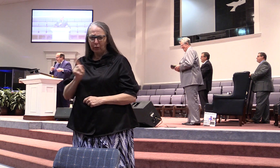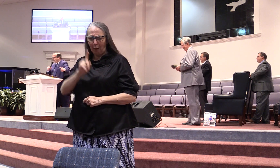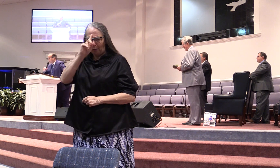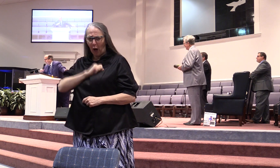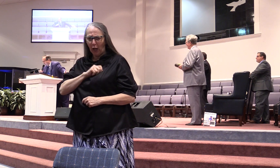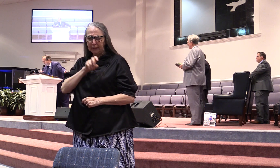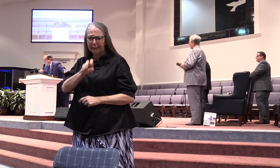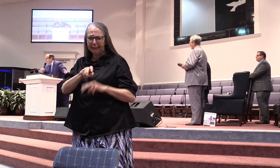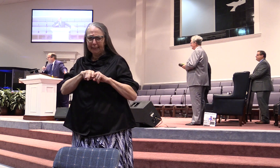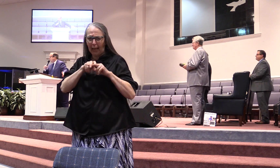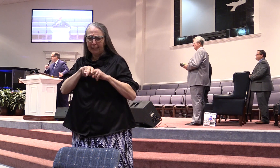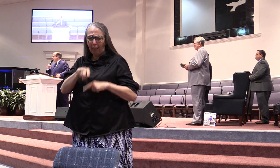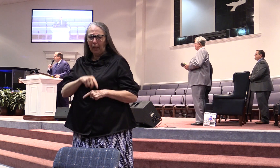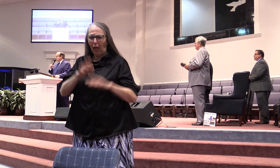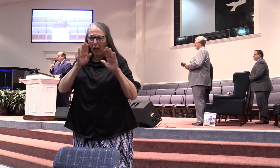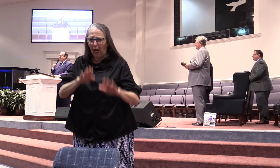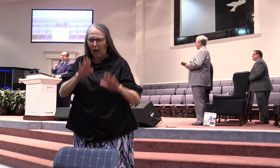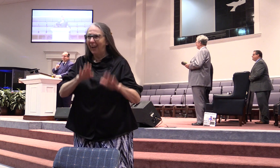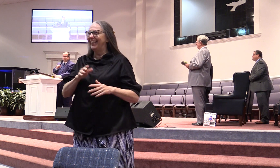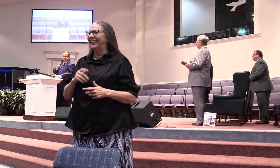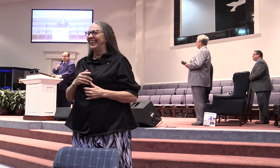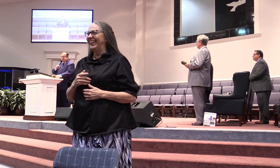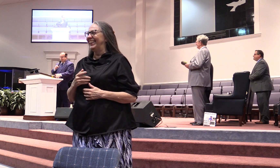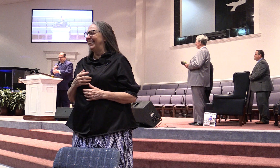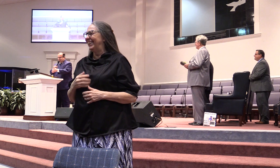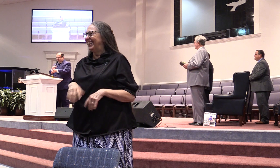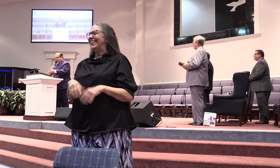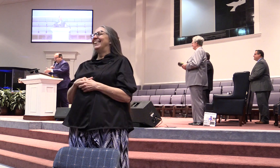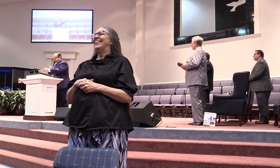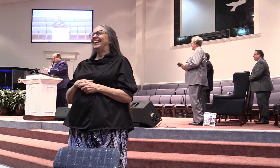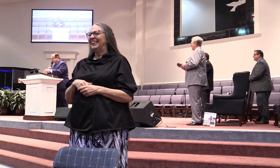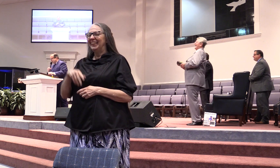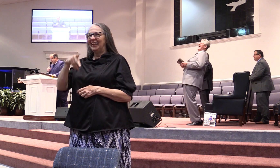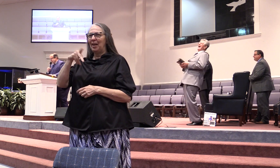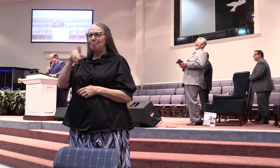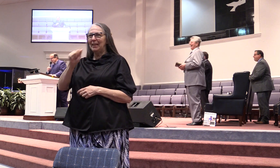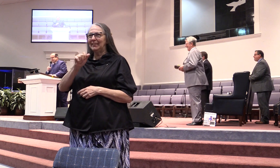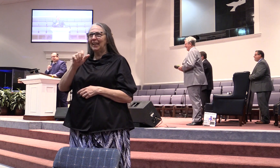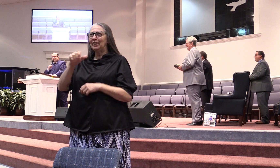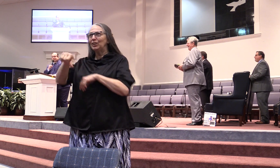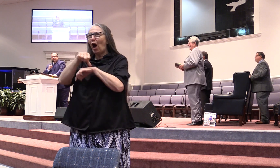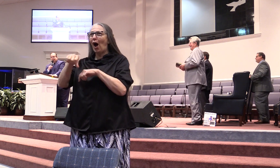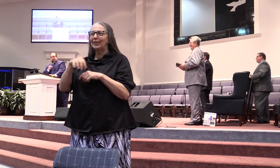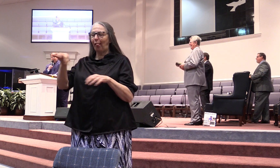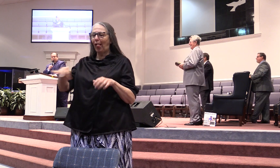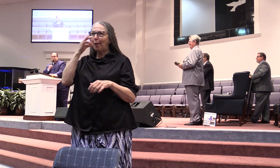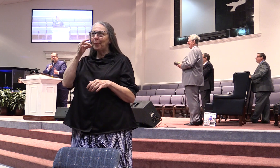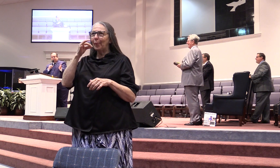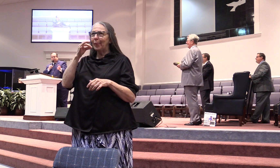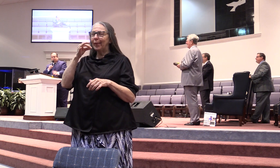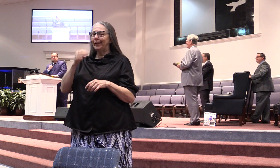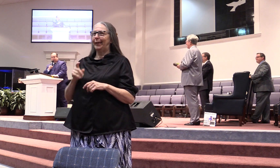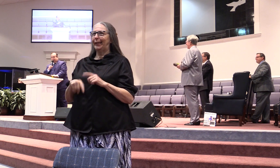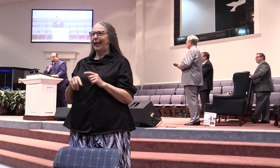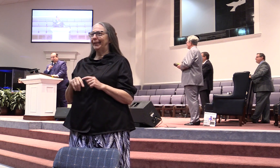Just lay out across it, and see if something would get on me. You did, pizza sauce, and now I can't go back